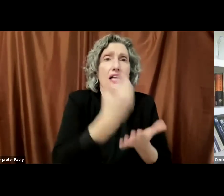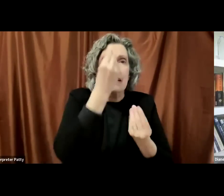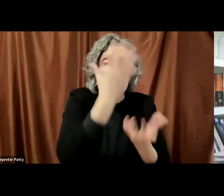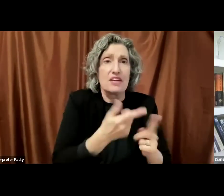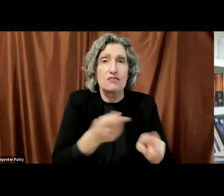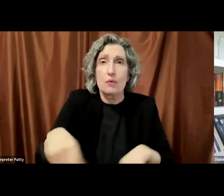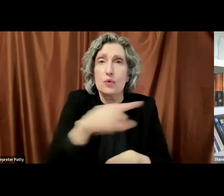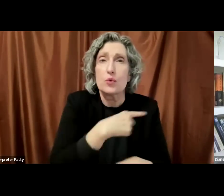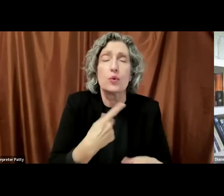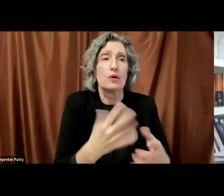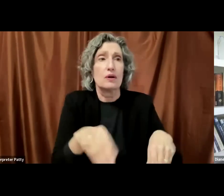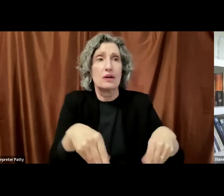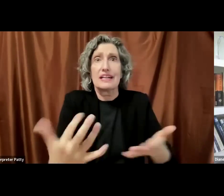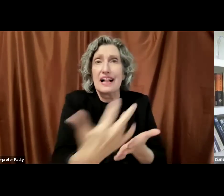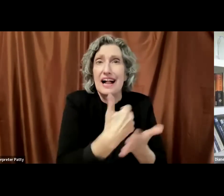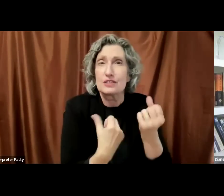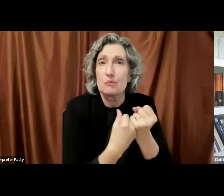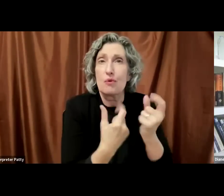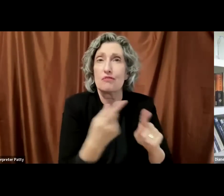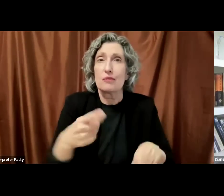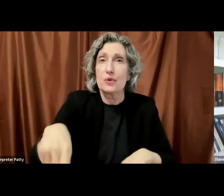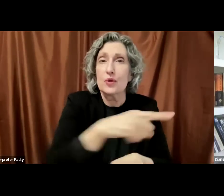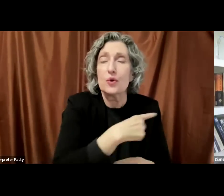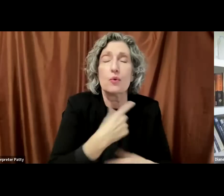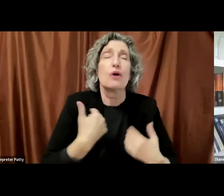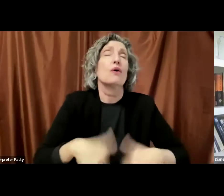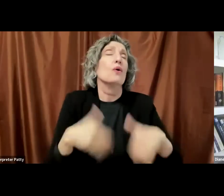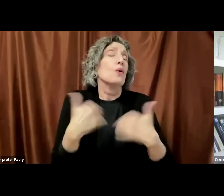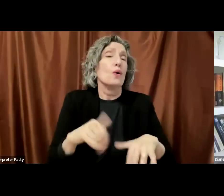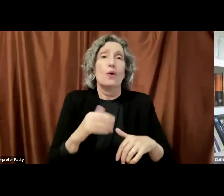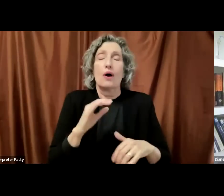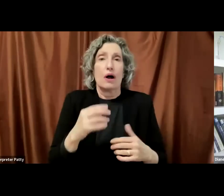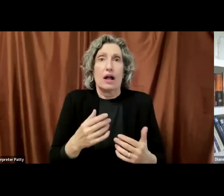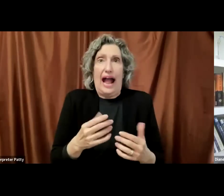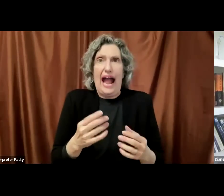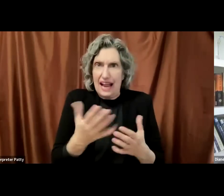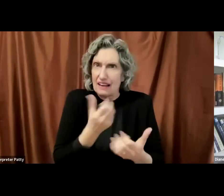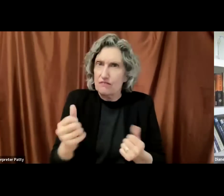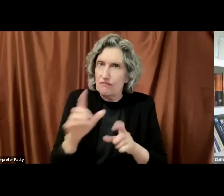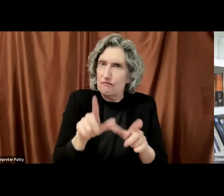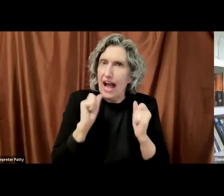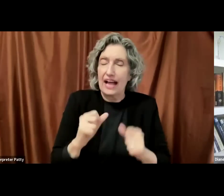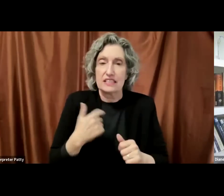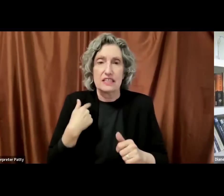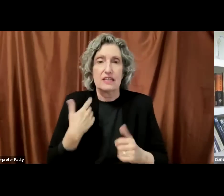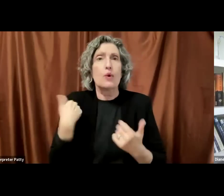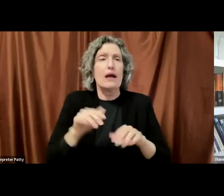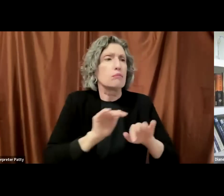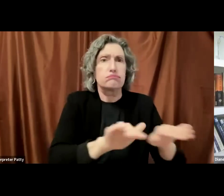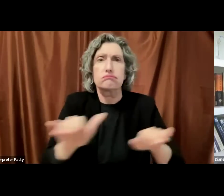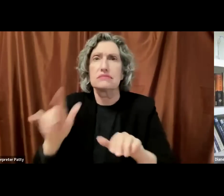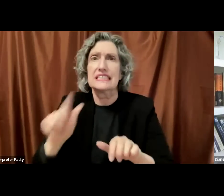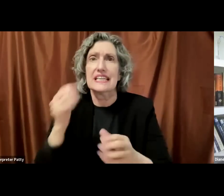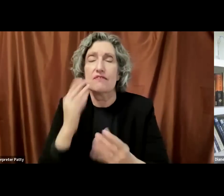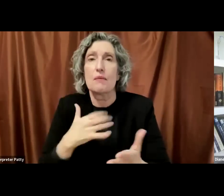of you. And this is what we need in this moment, this kind of quick response by so many of you on this call to